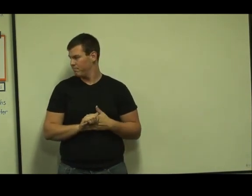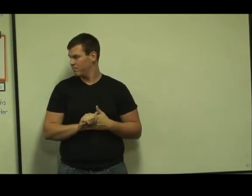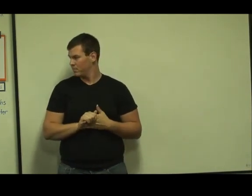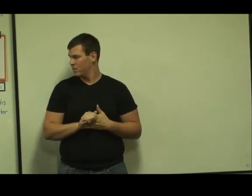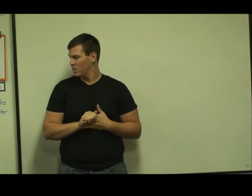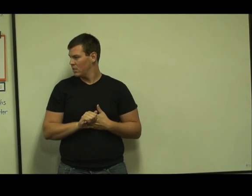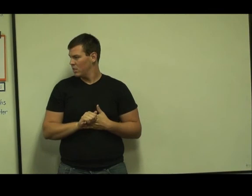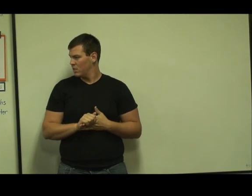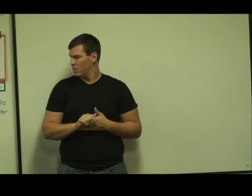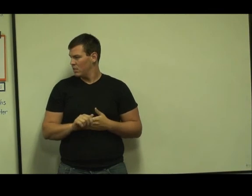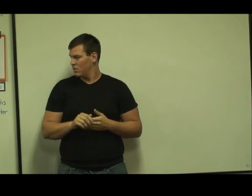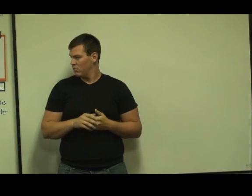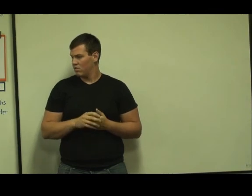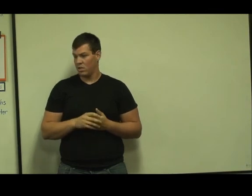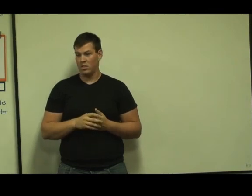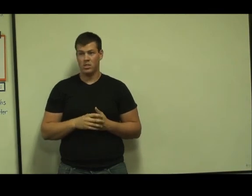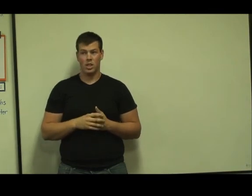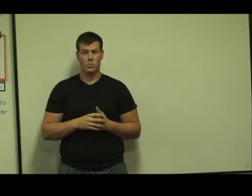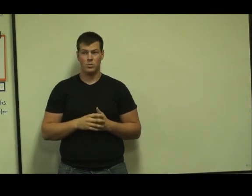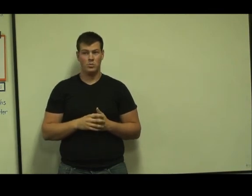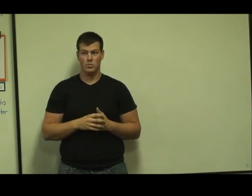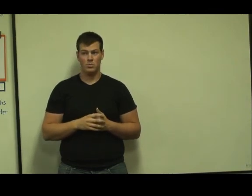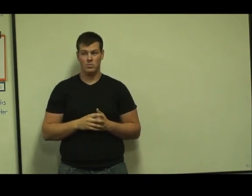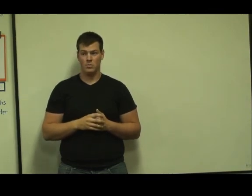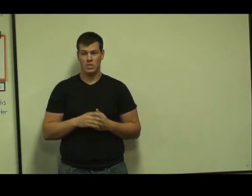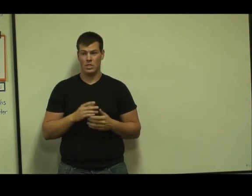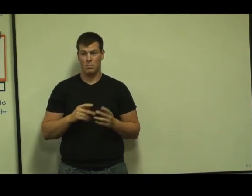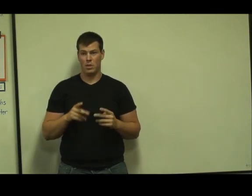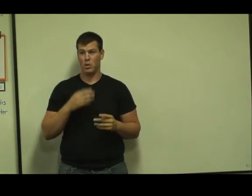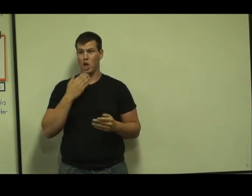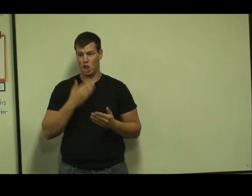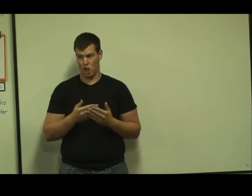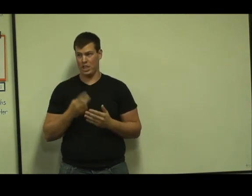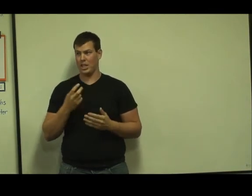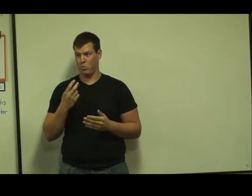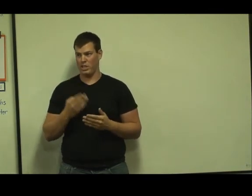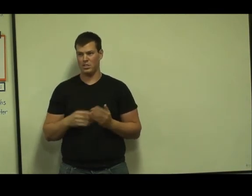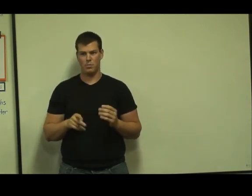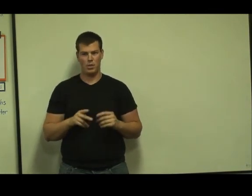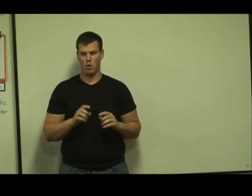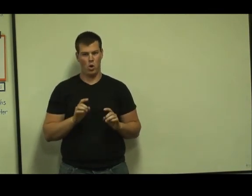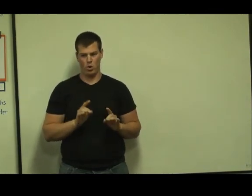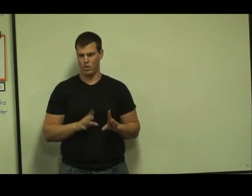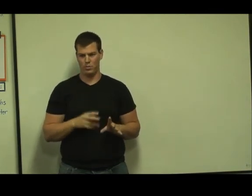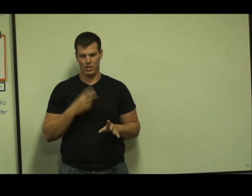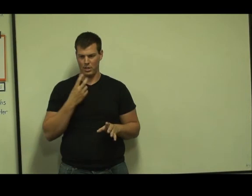is everyone agree? No. The people agree with me, the people agree with